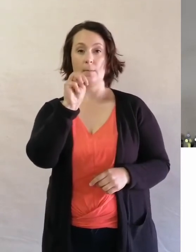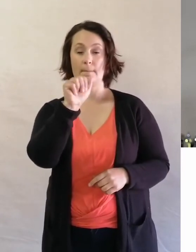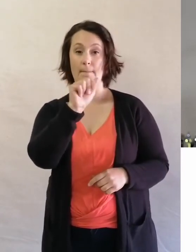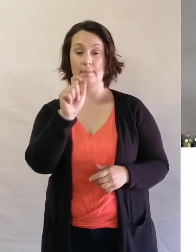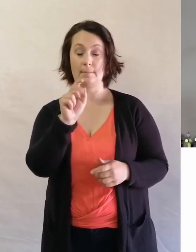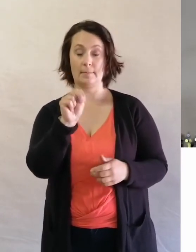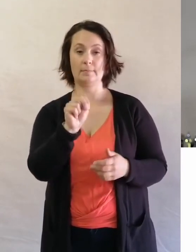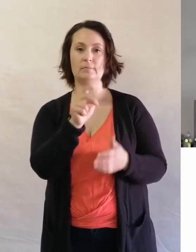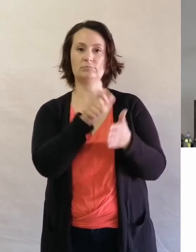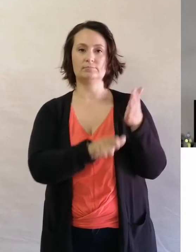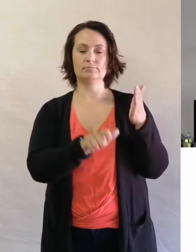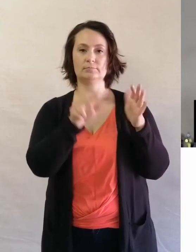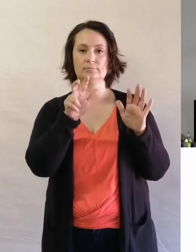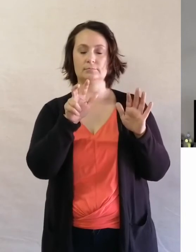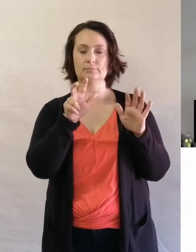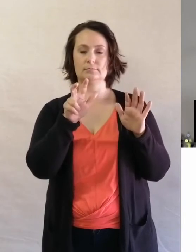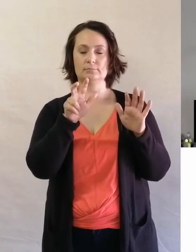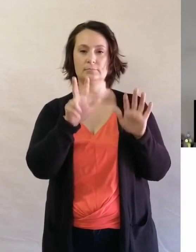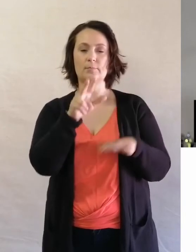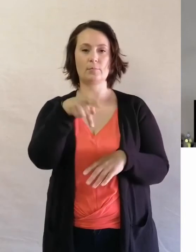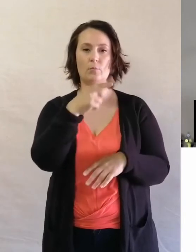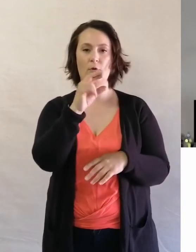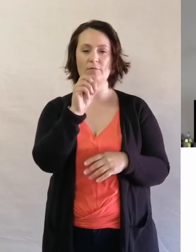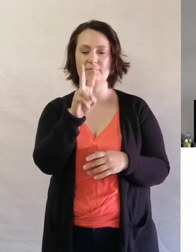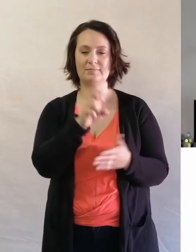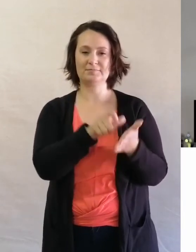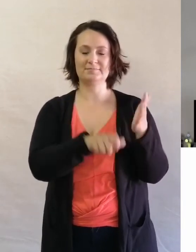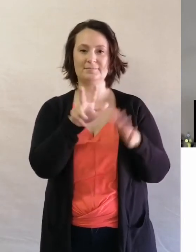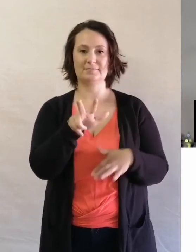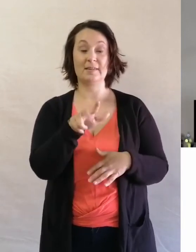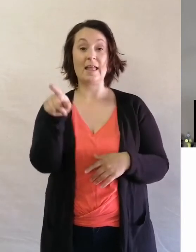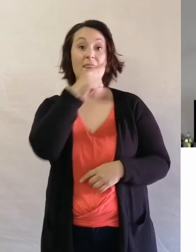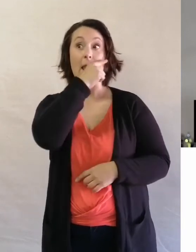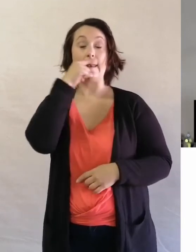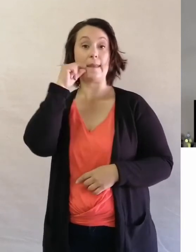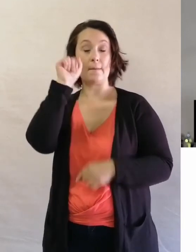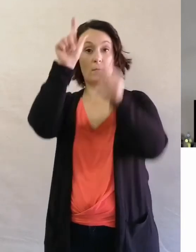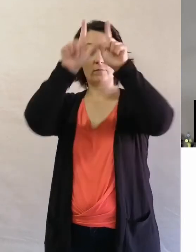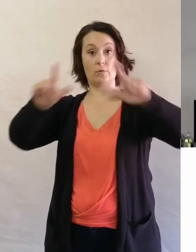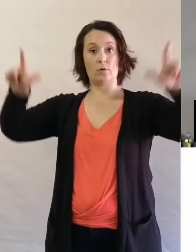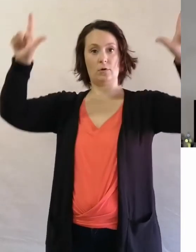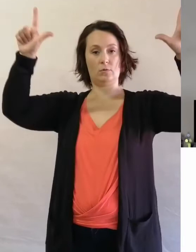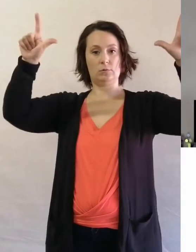says, the name of the Lord is a fortified